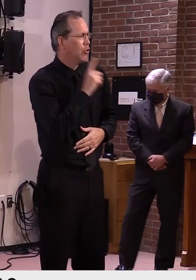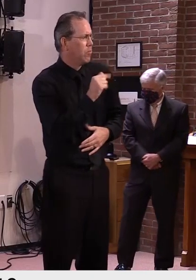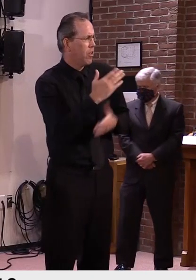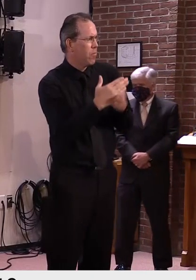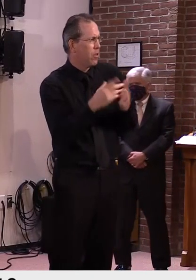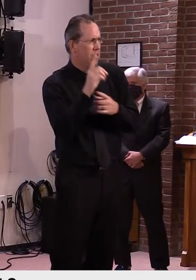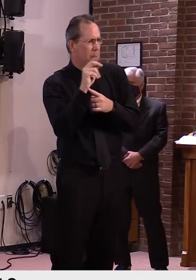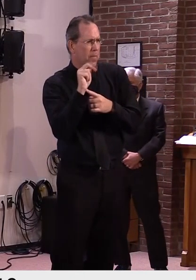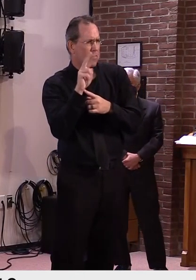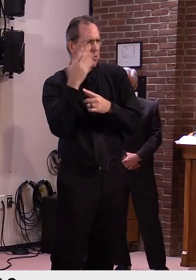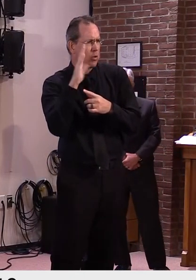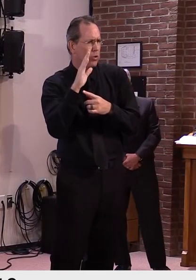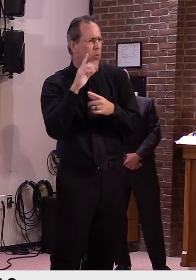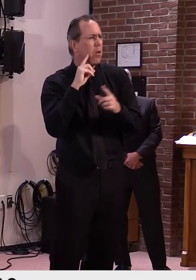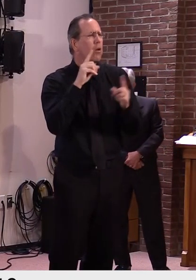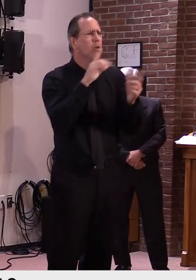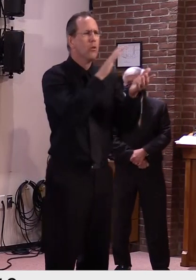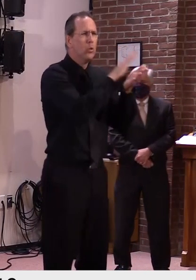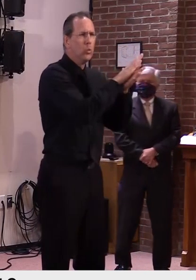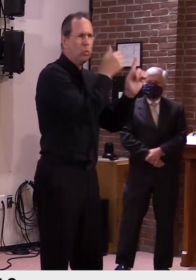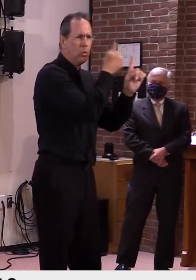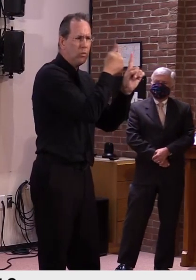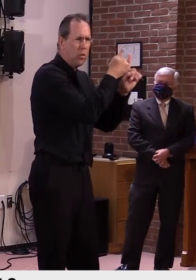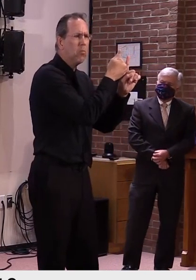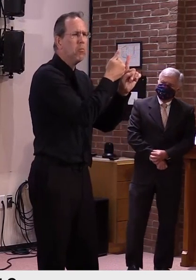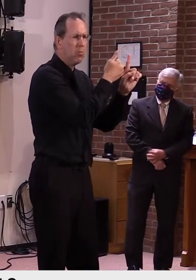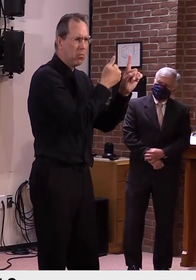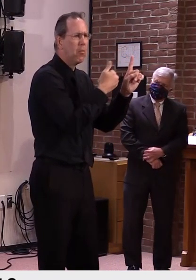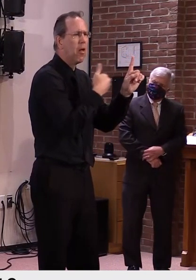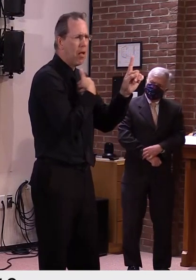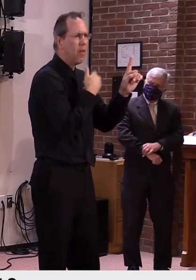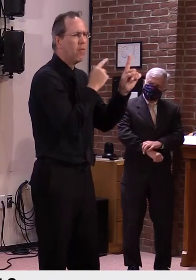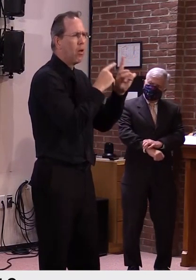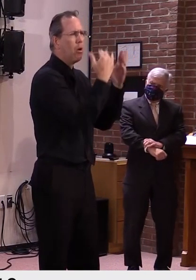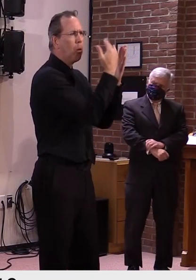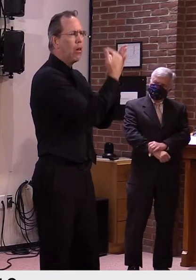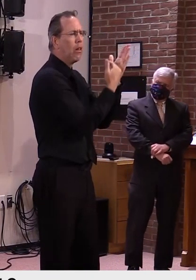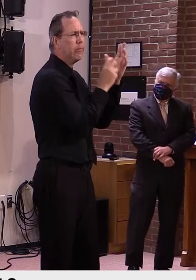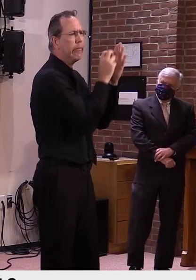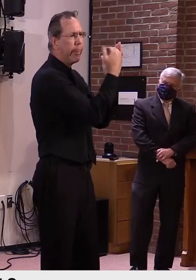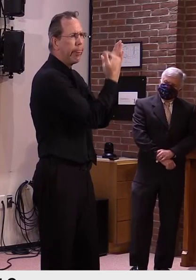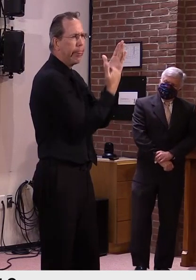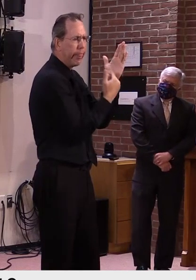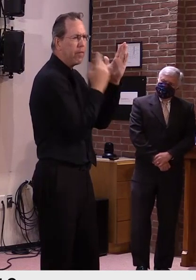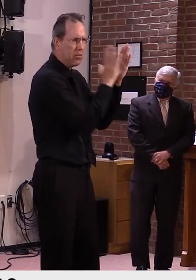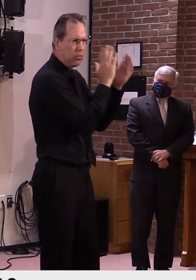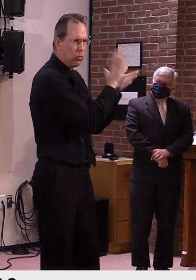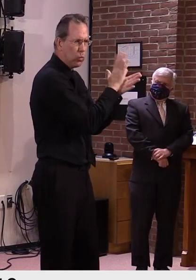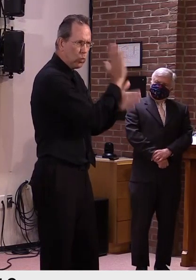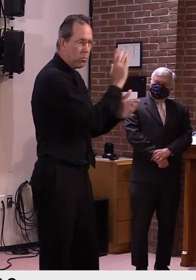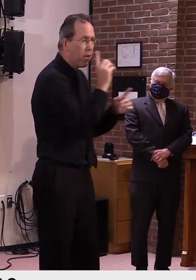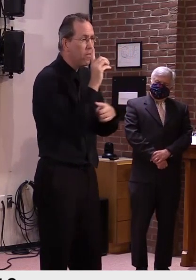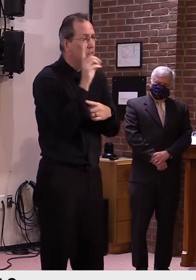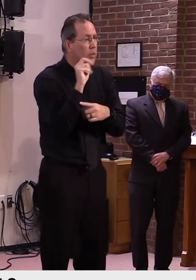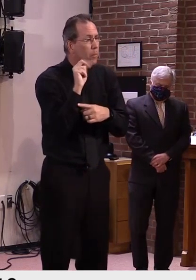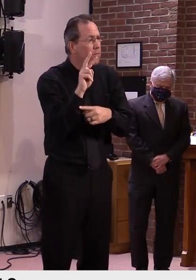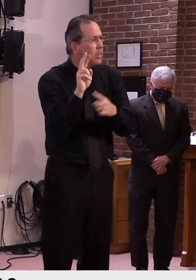vehicle, I don't believe we have a backlog there, but be happy to take a look and inquire